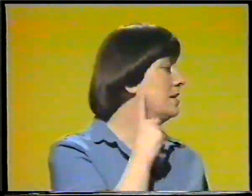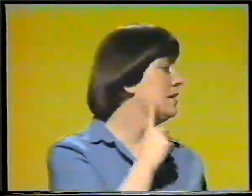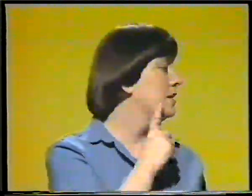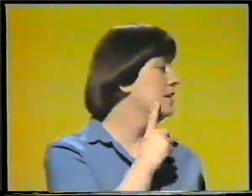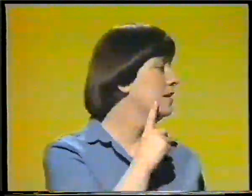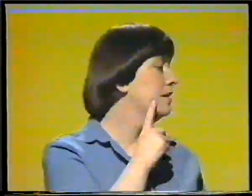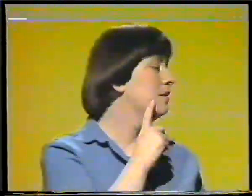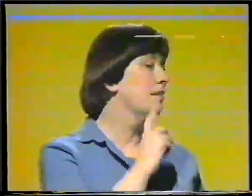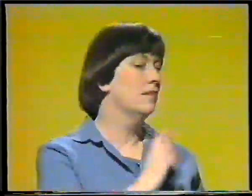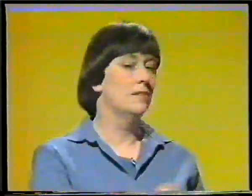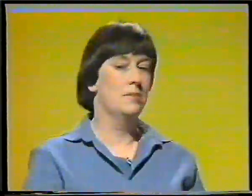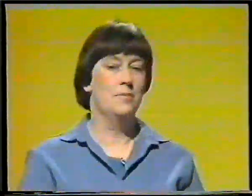Lady.